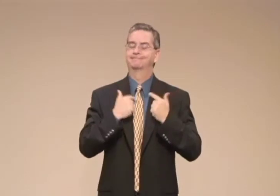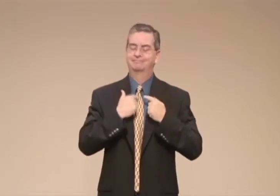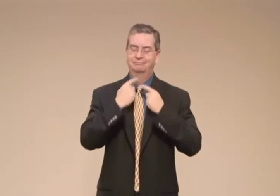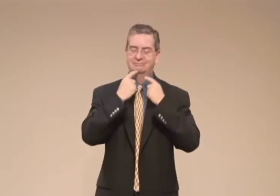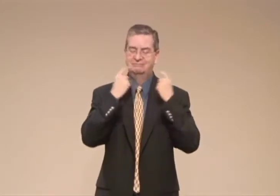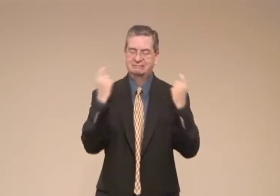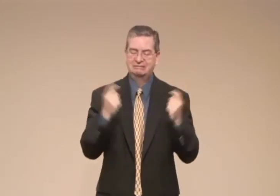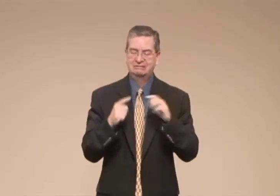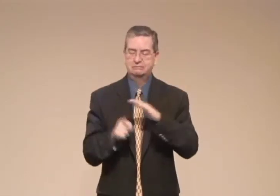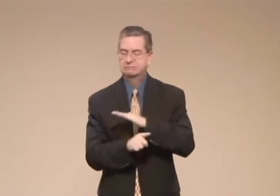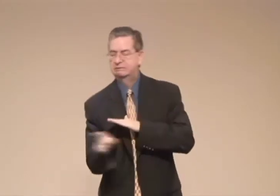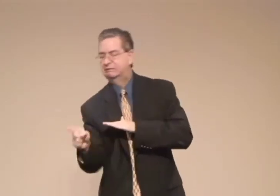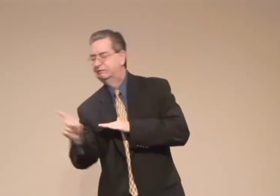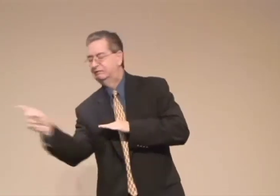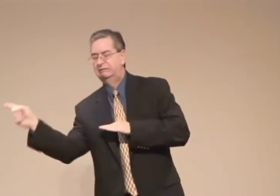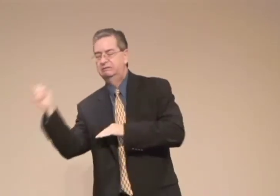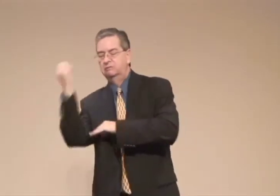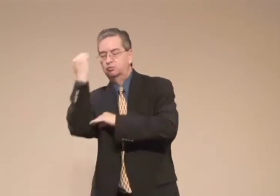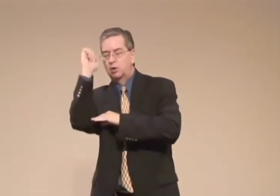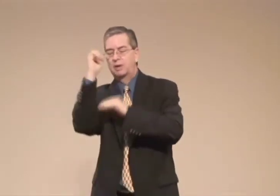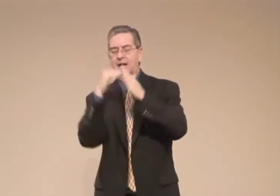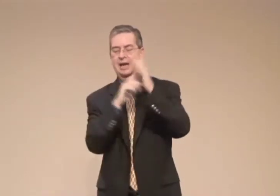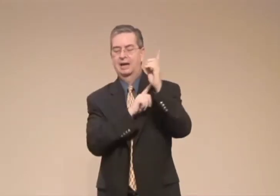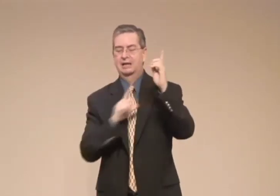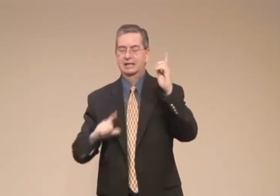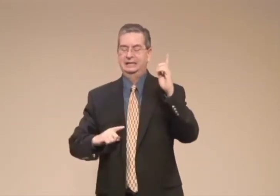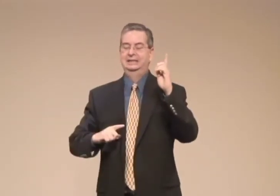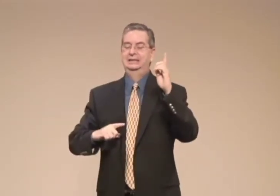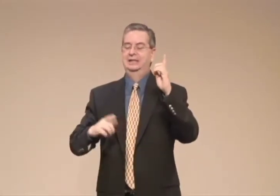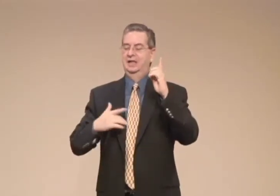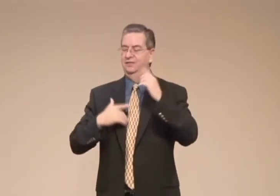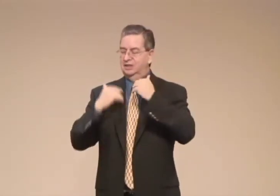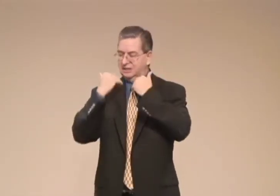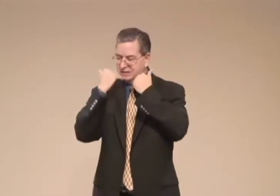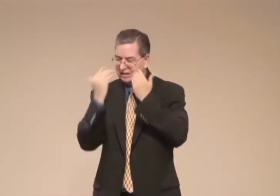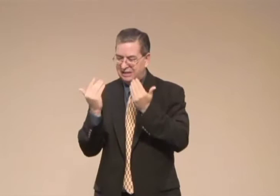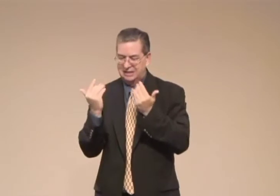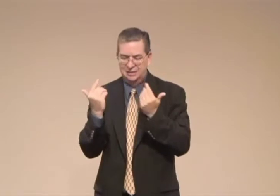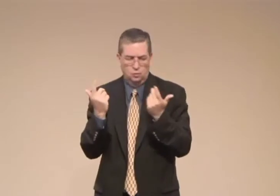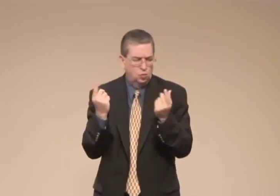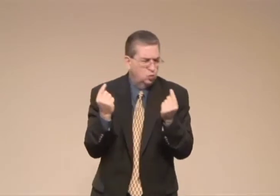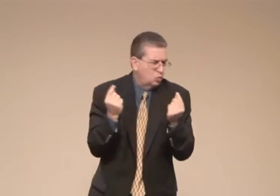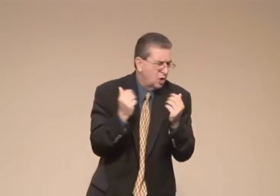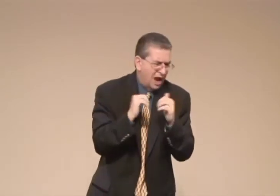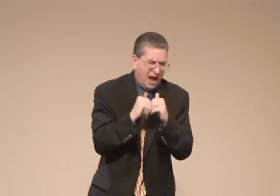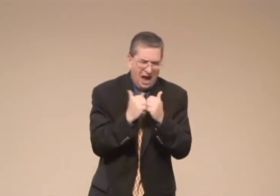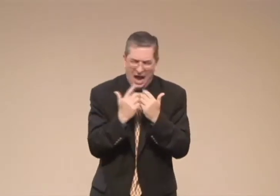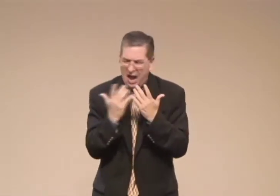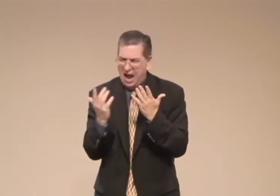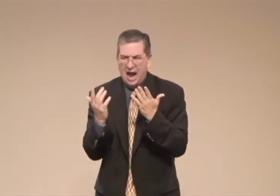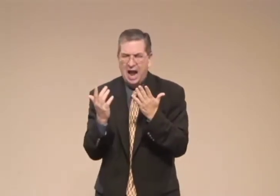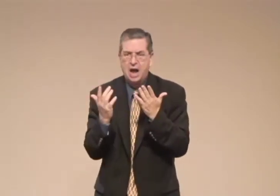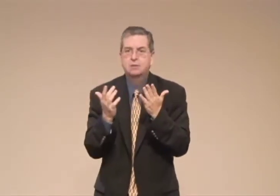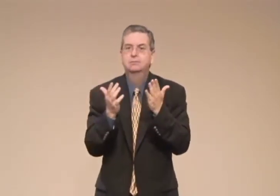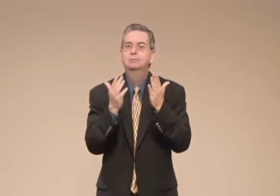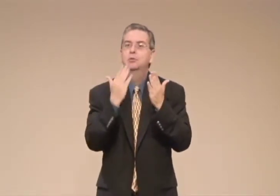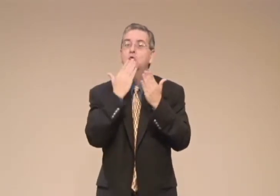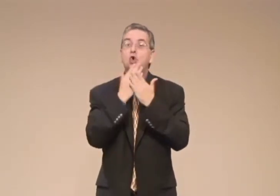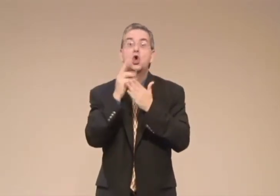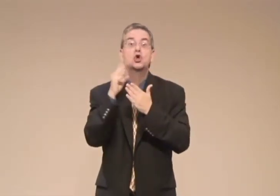sins and change your life maybe you have gone astray from the Lord and you are kind of ashamed